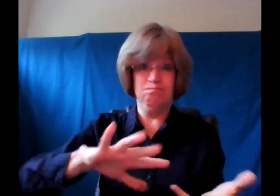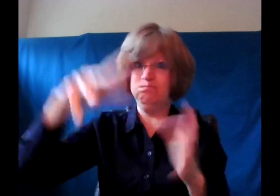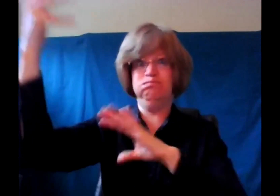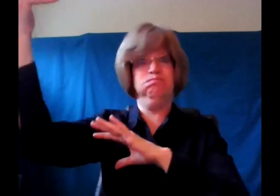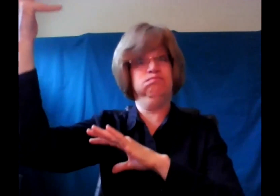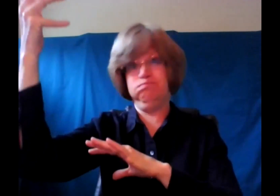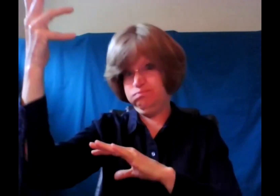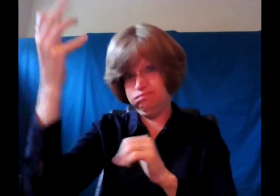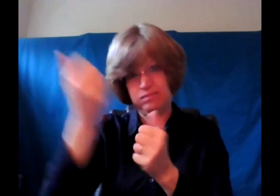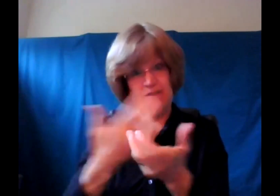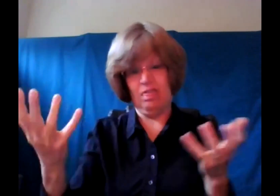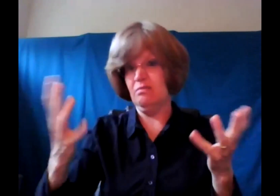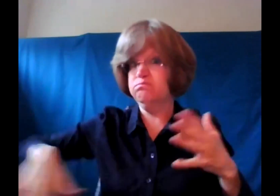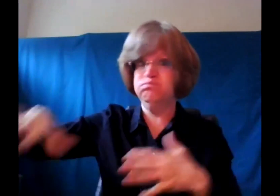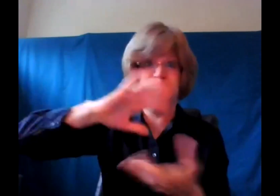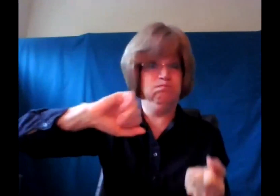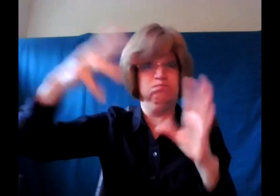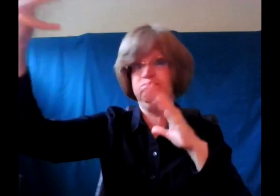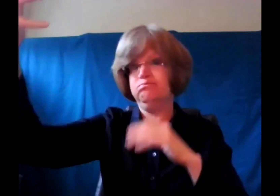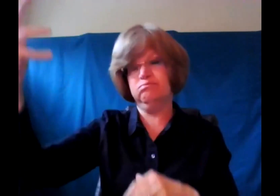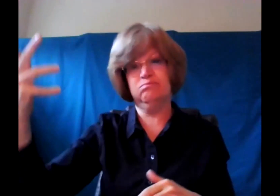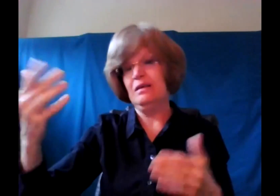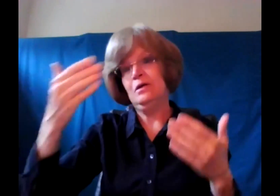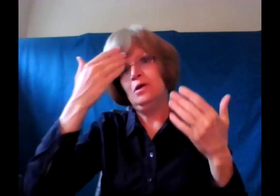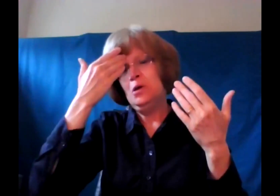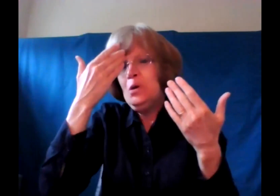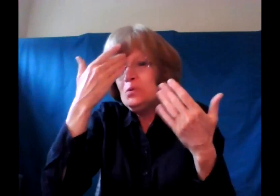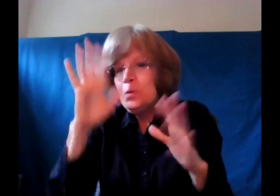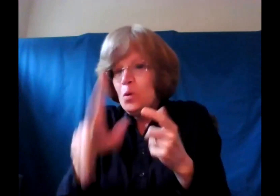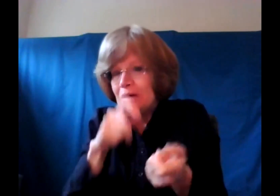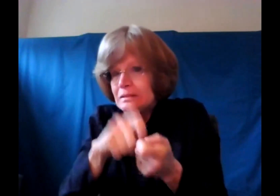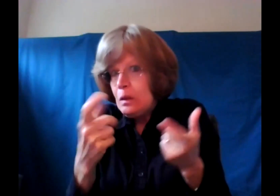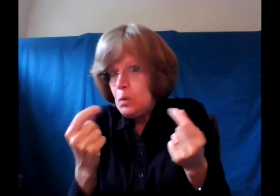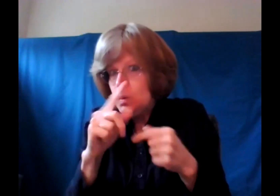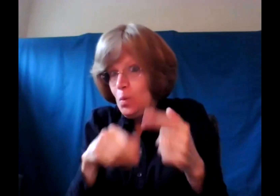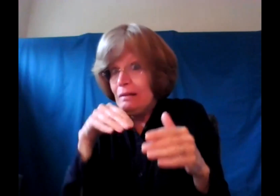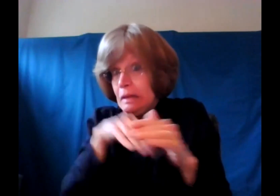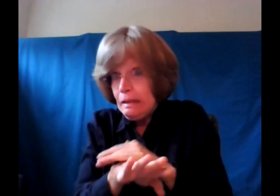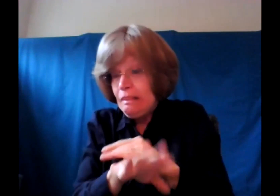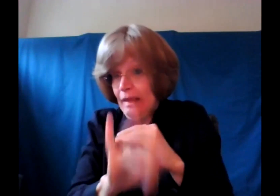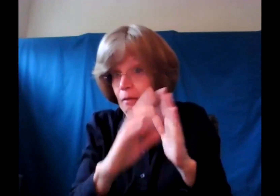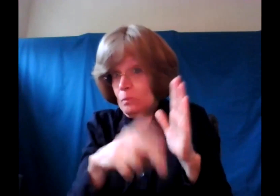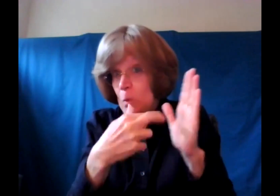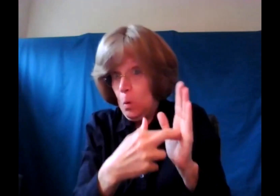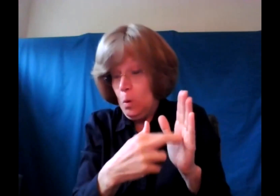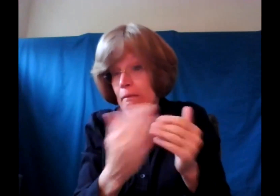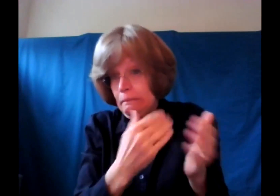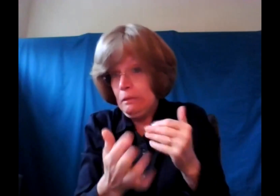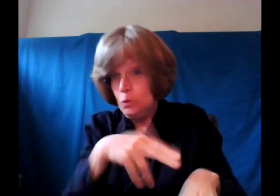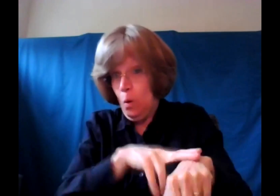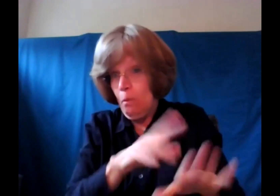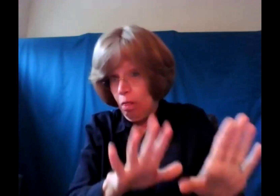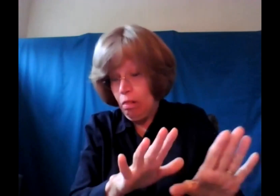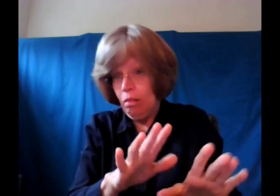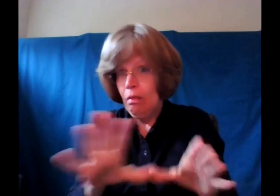was topsy-turvy and you don't know exactly what you're doing when you step into that role anyway. Now